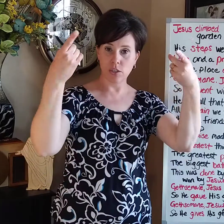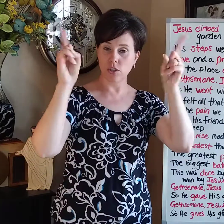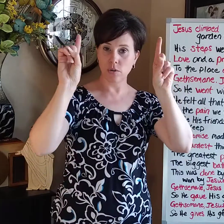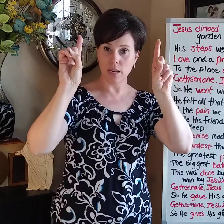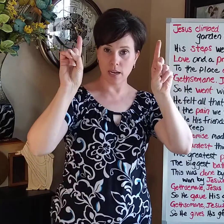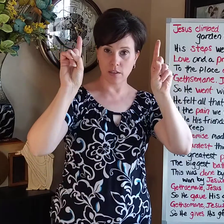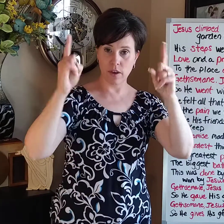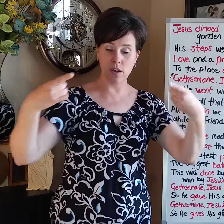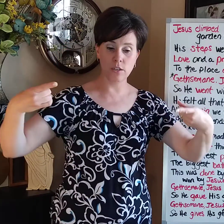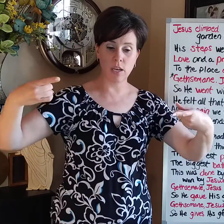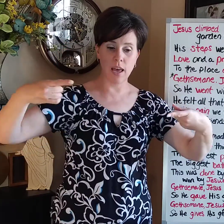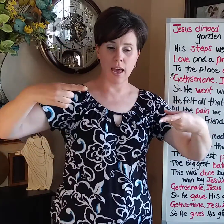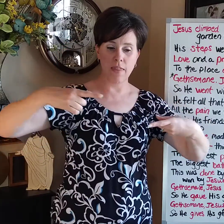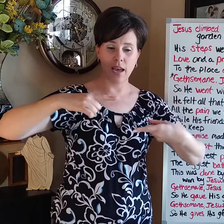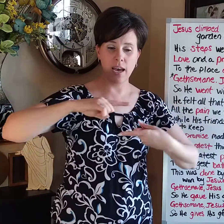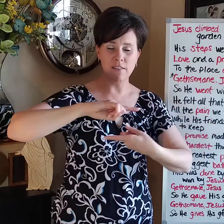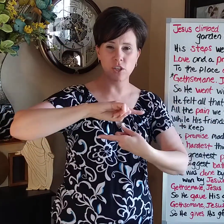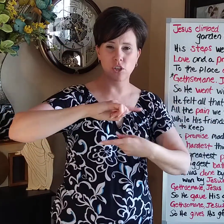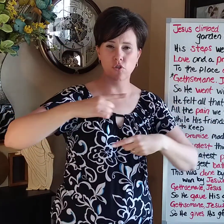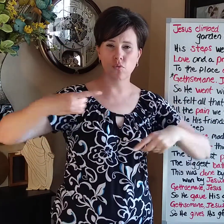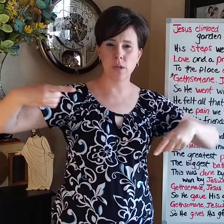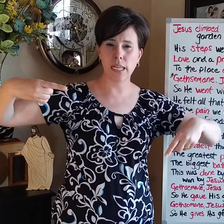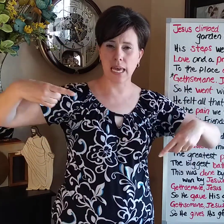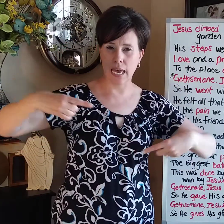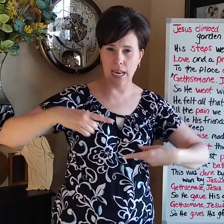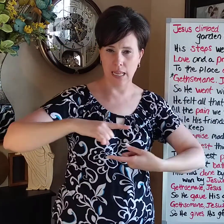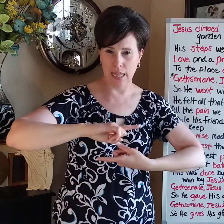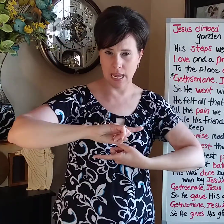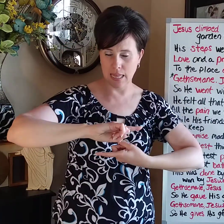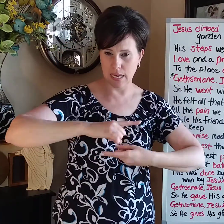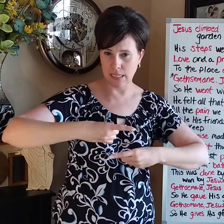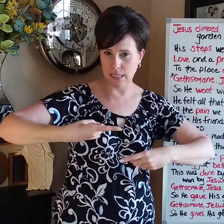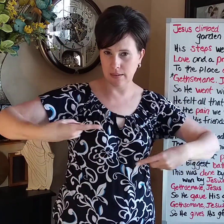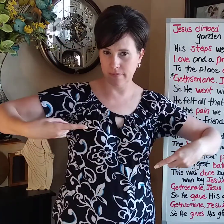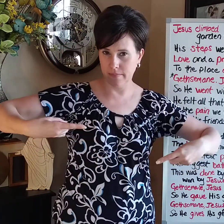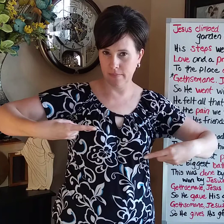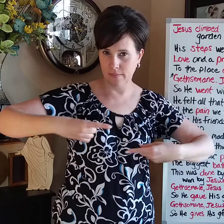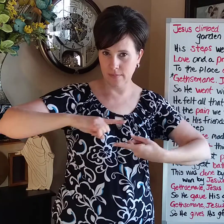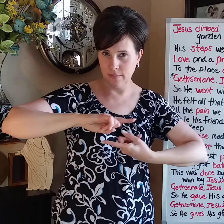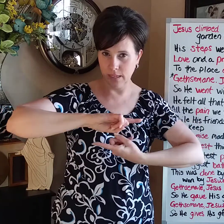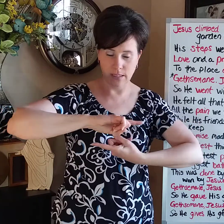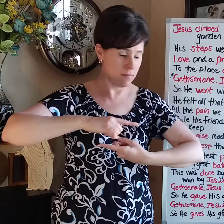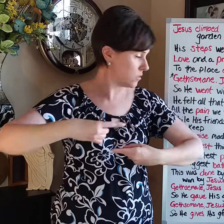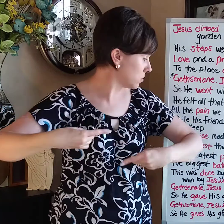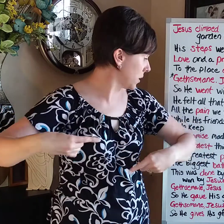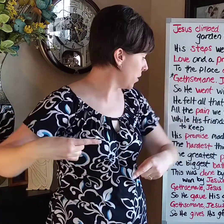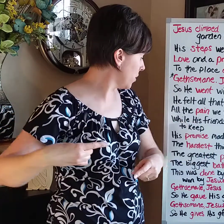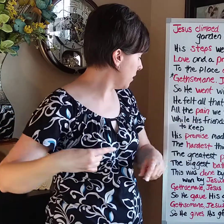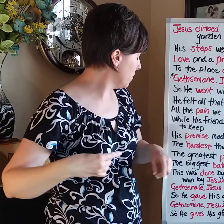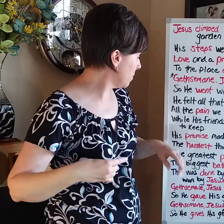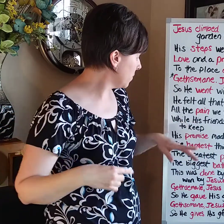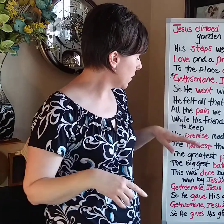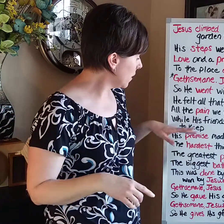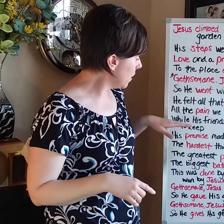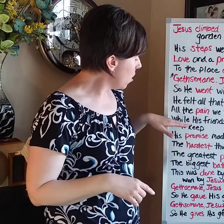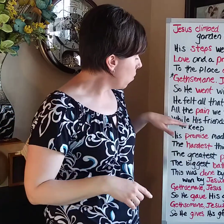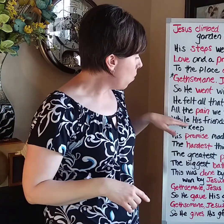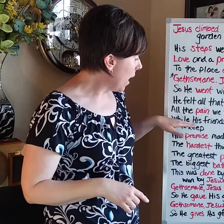two index fingers, and they kind of just drill in like this, like something's really hurting. While